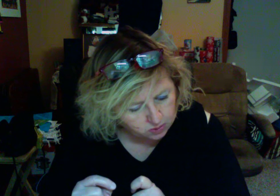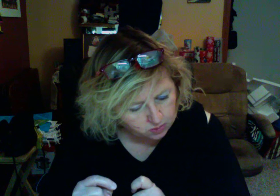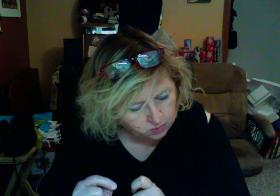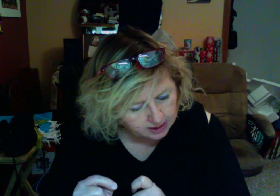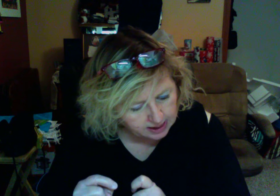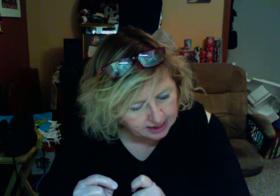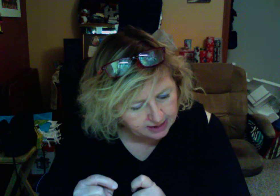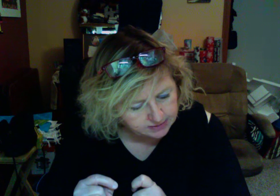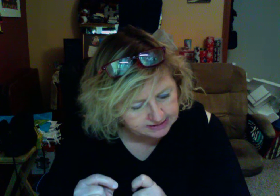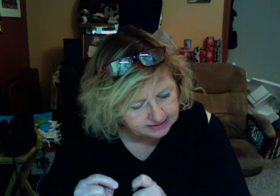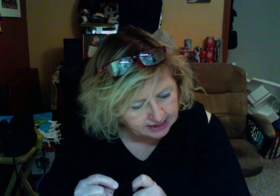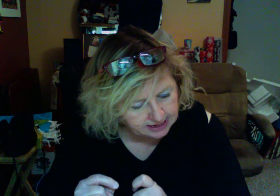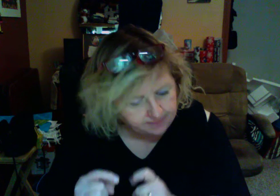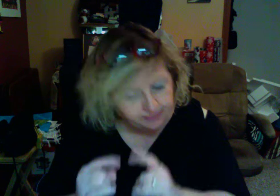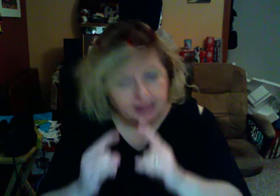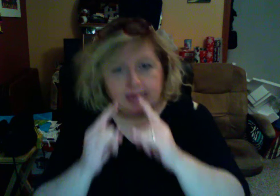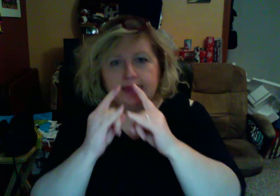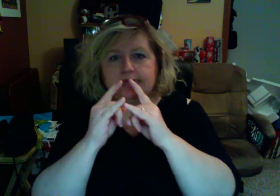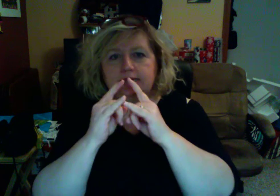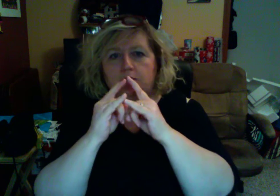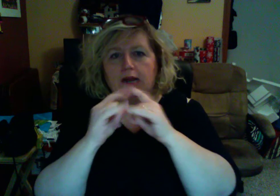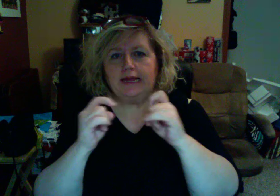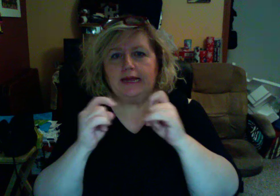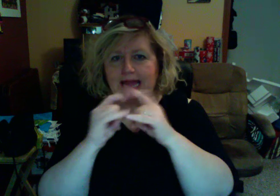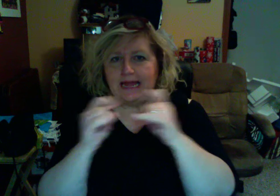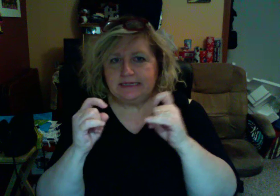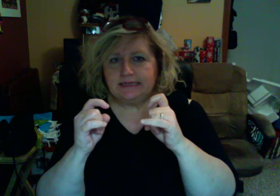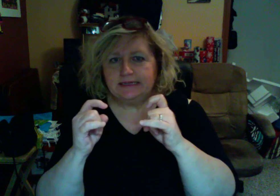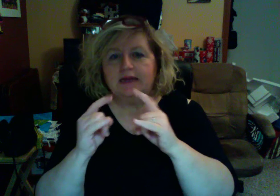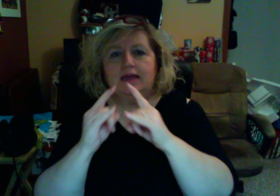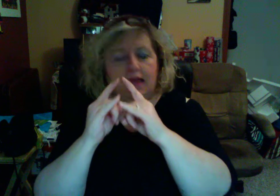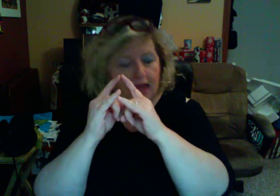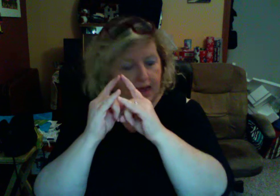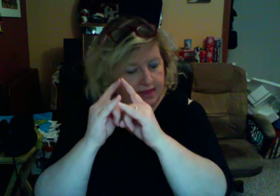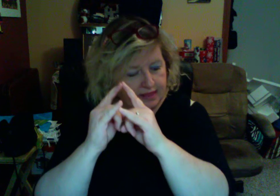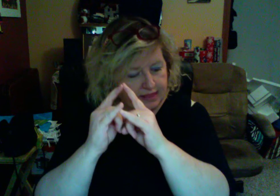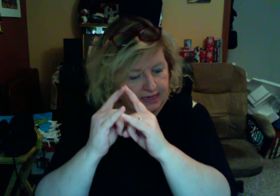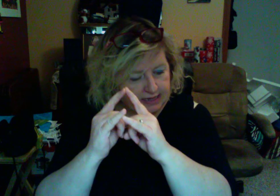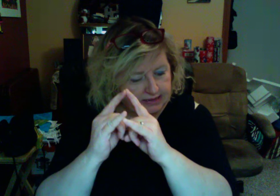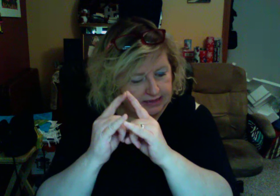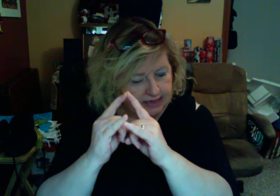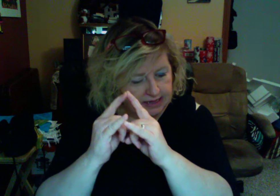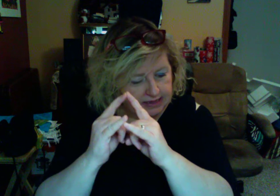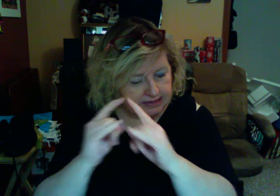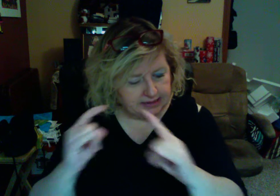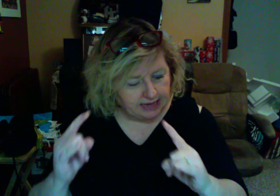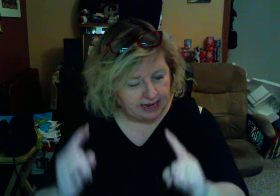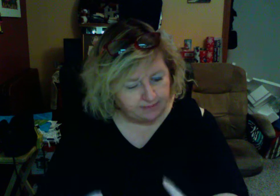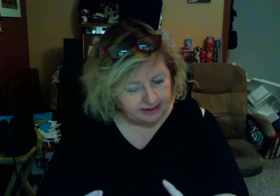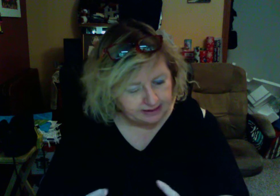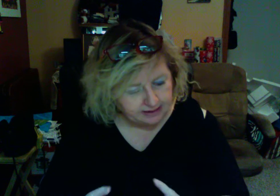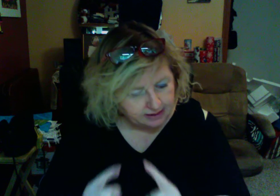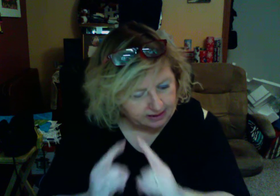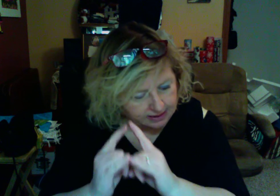So I would say this is more like tent, and then this is the camping.